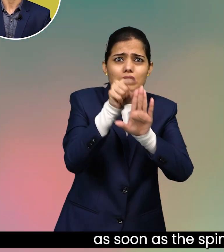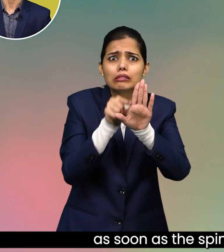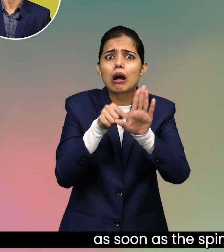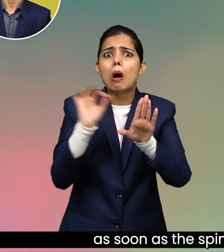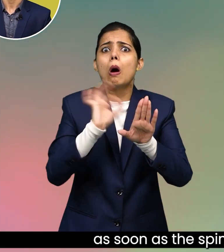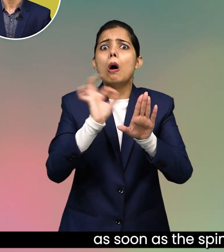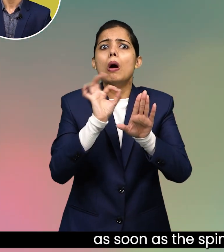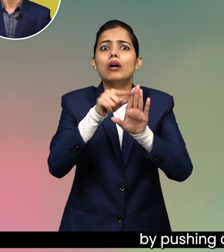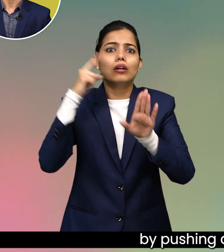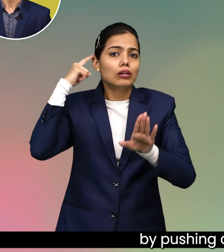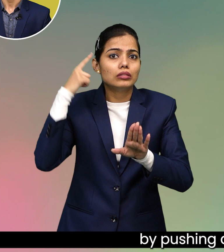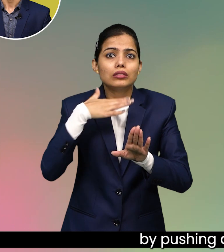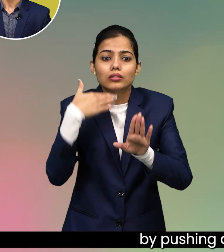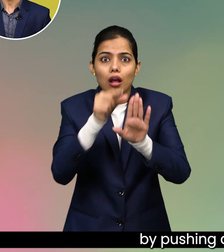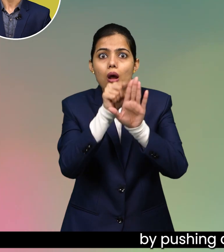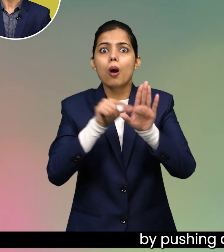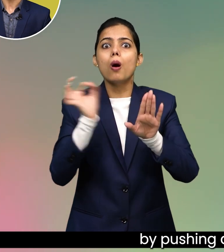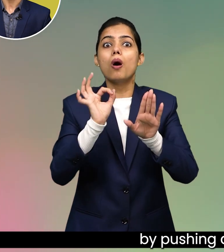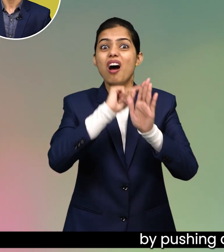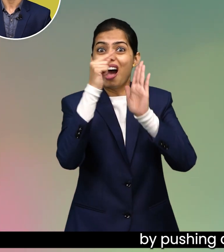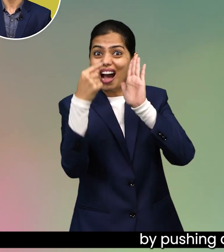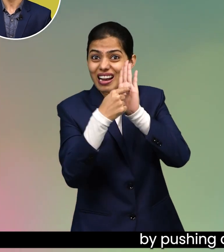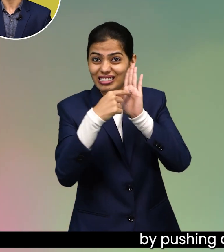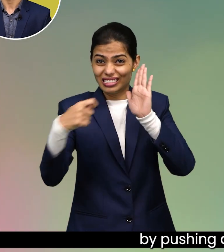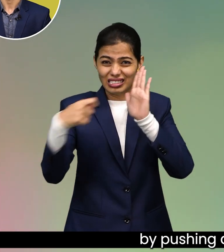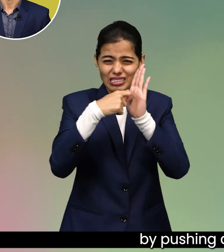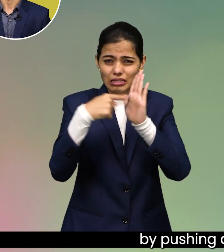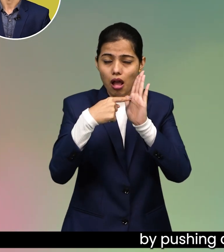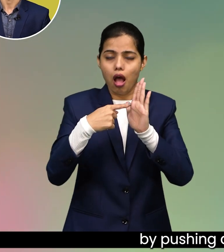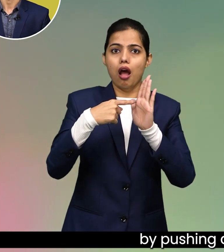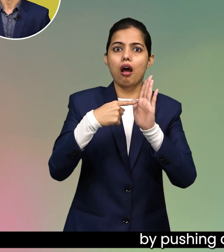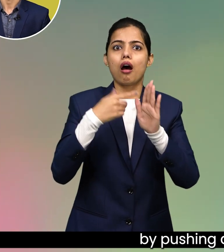damaged by pushing a needle down it.